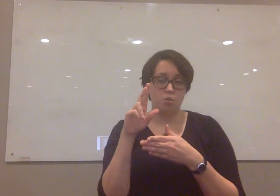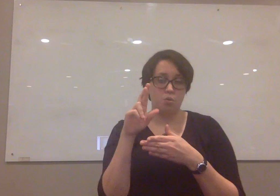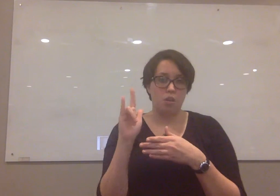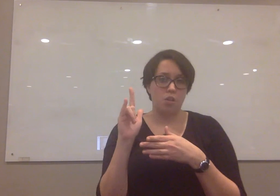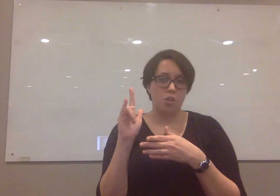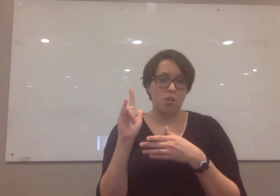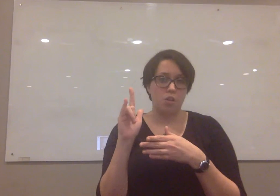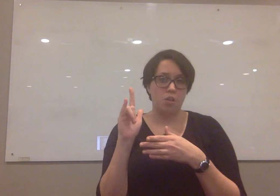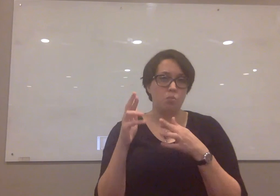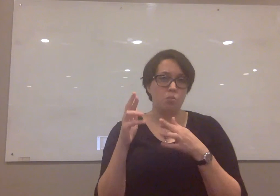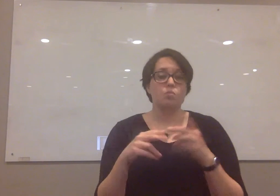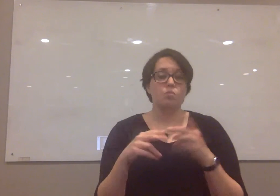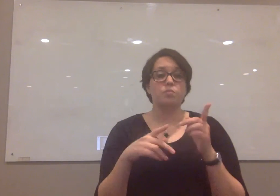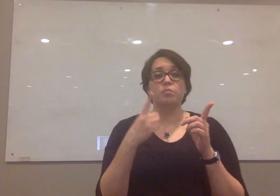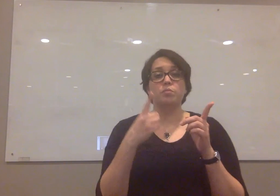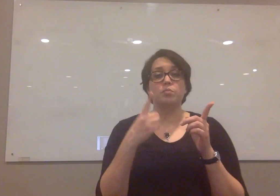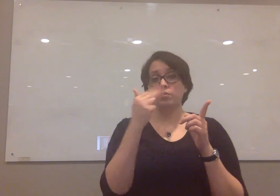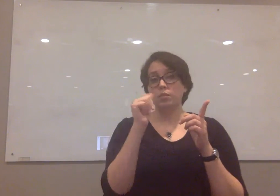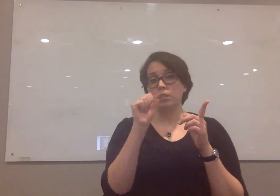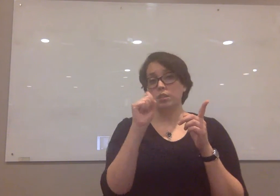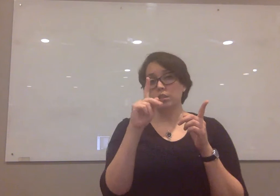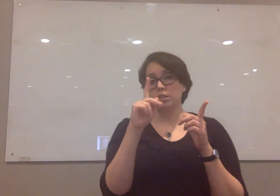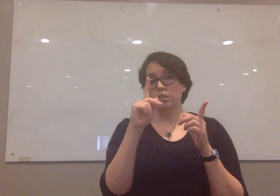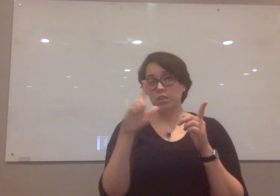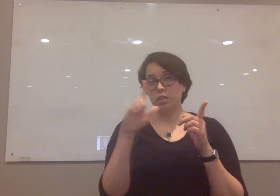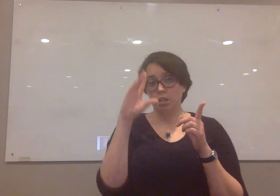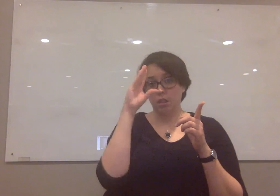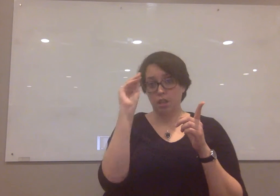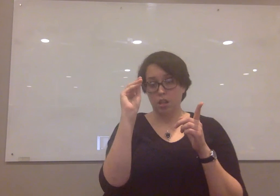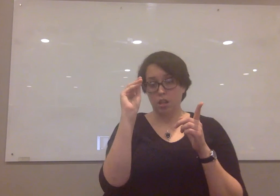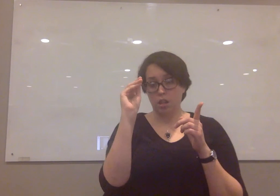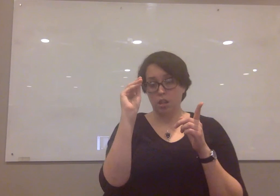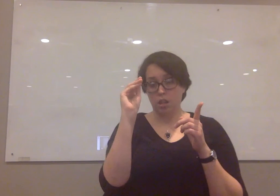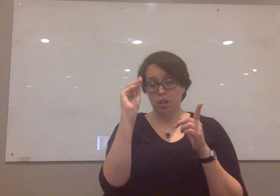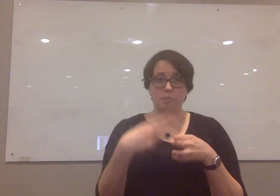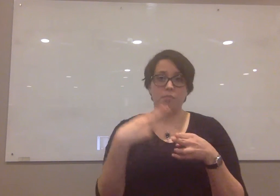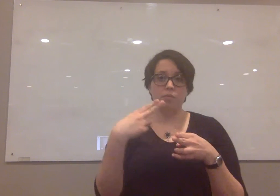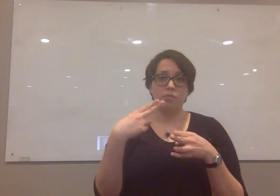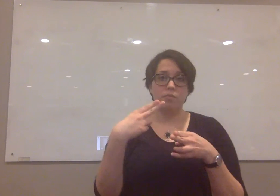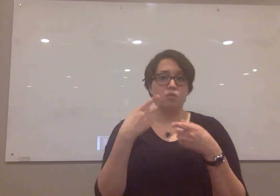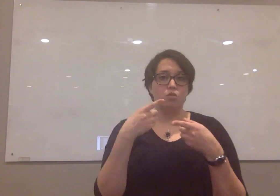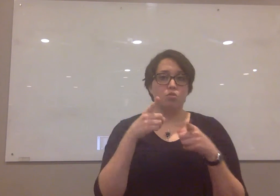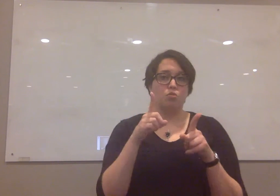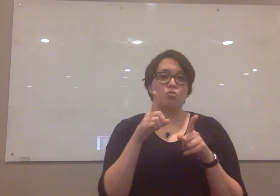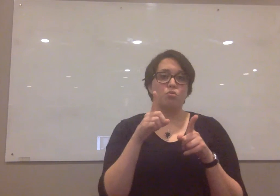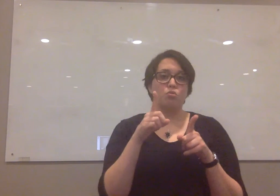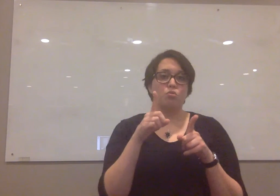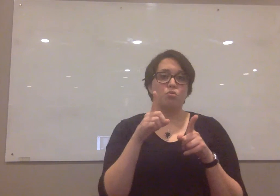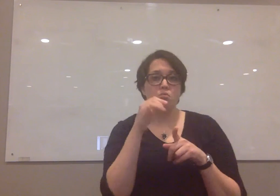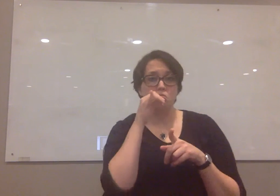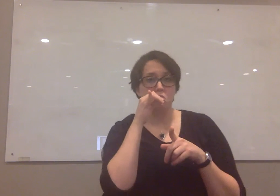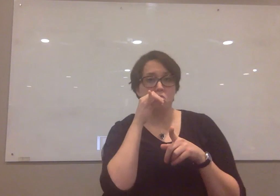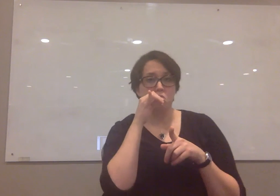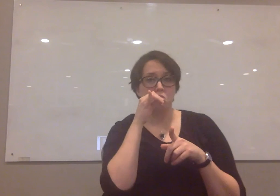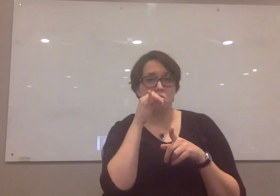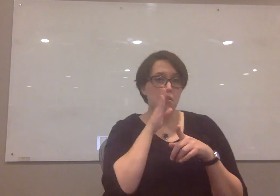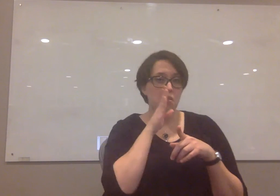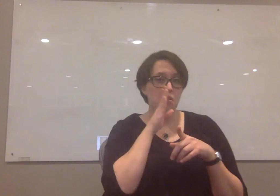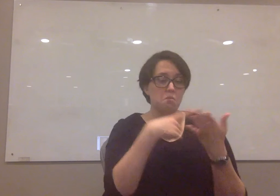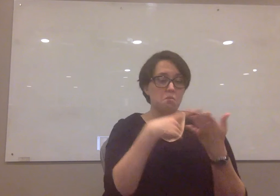by a Haskell guy with a beer about 2 months ago that if you're using, so the way we